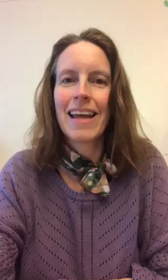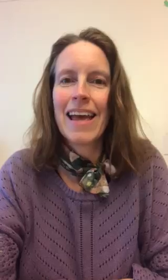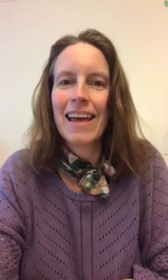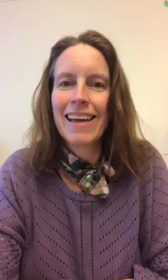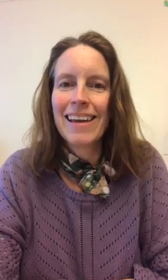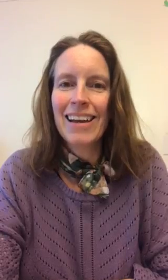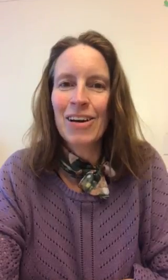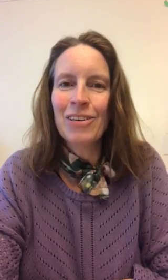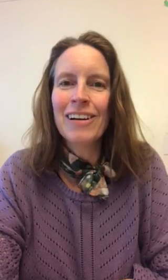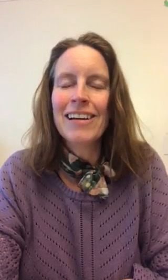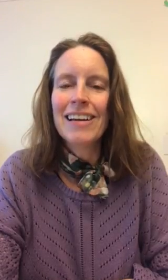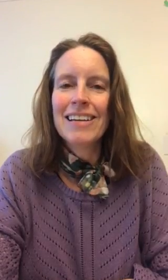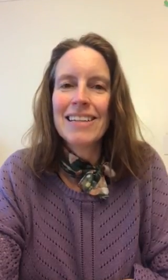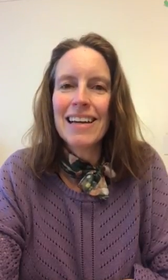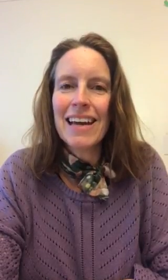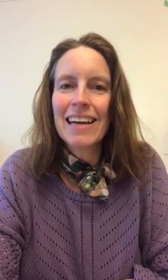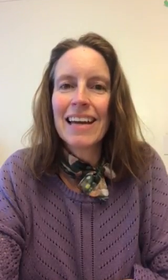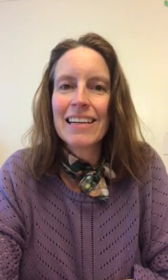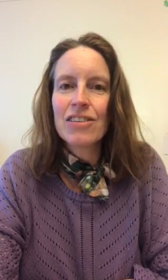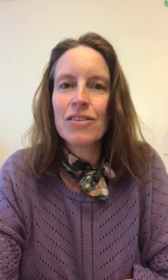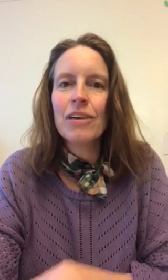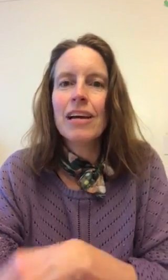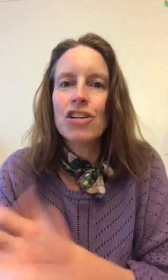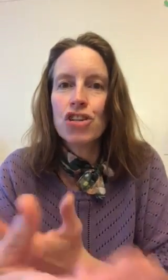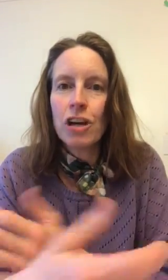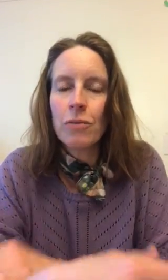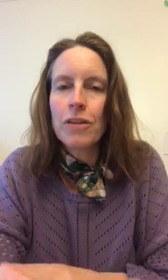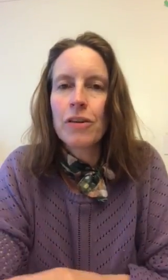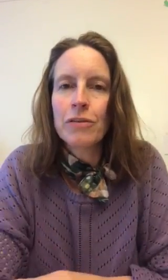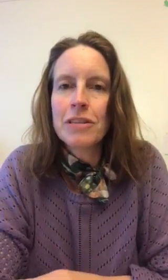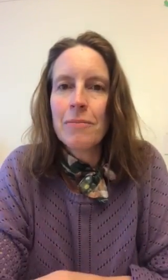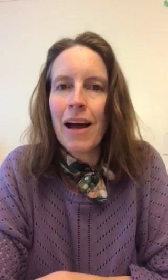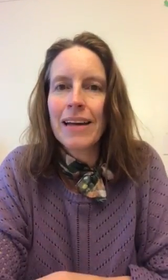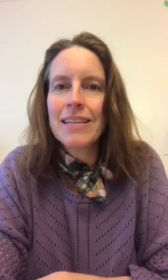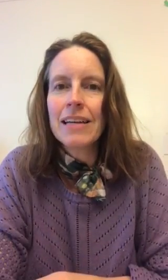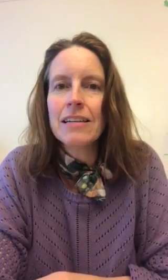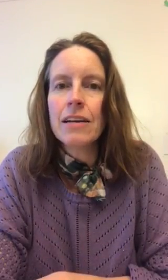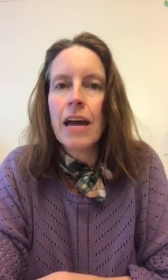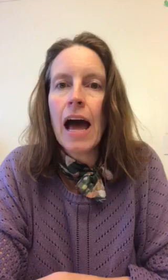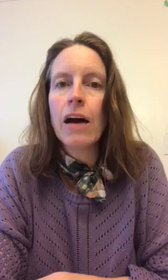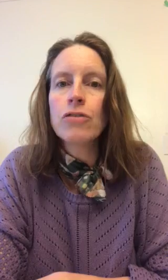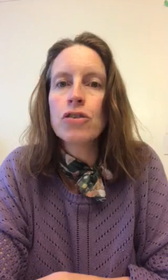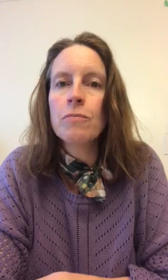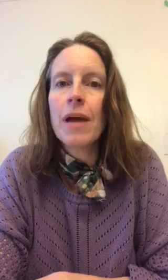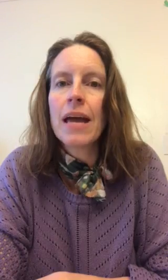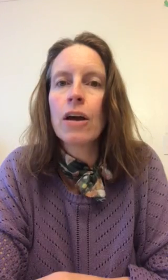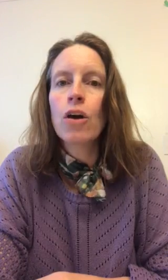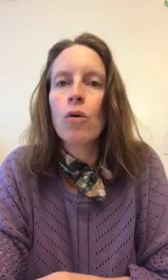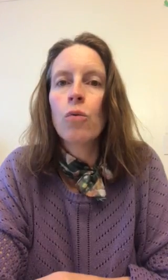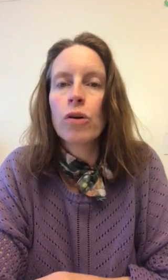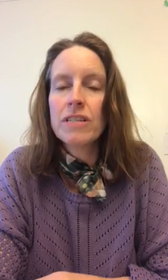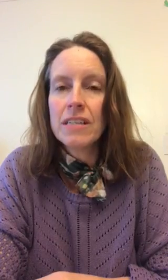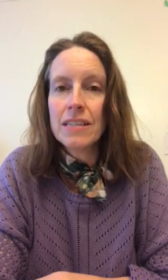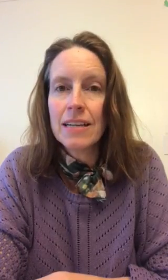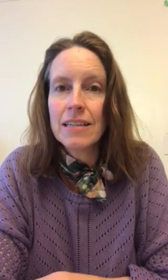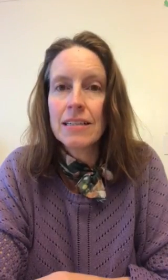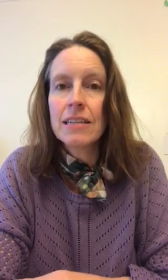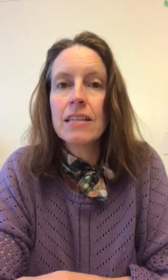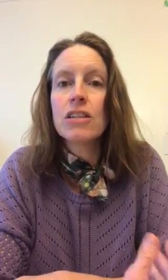Hello. Today I'd like to share with you some ideas on how to make words and sentences that